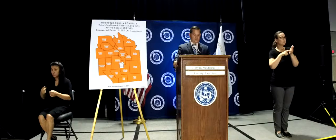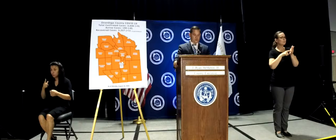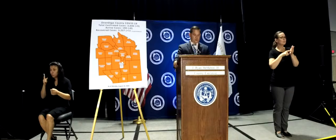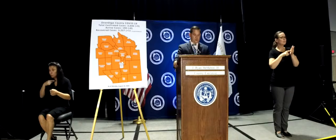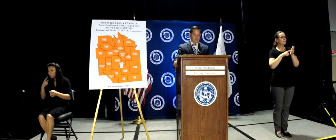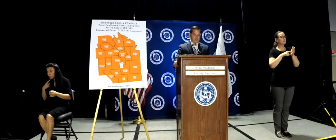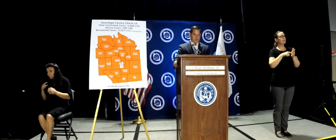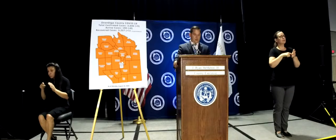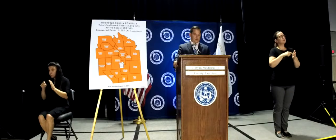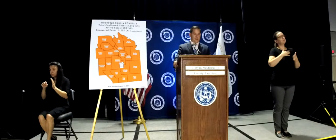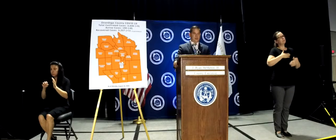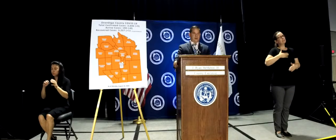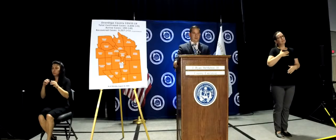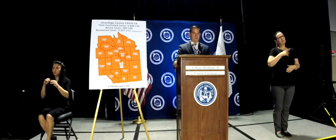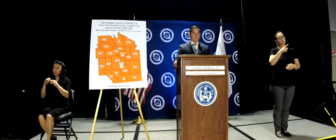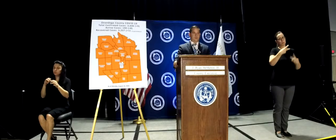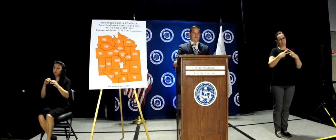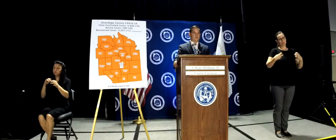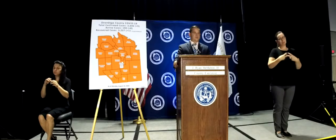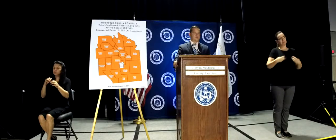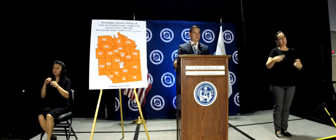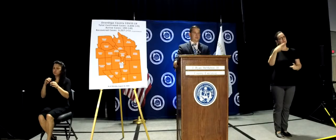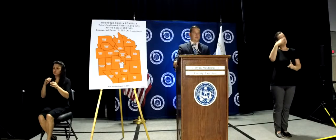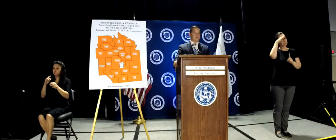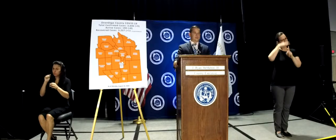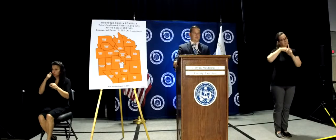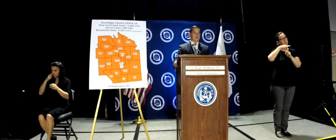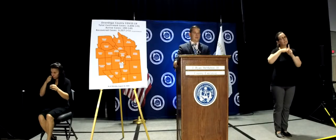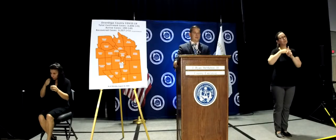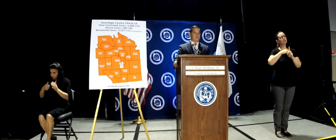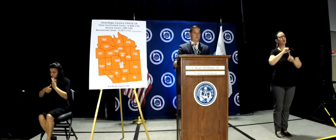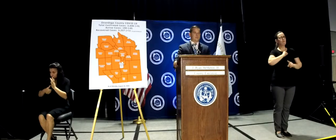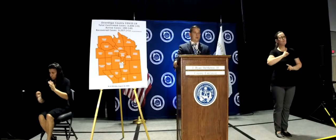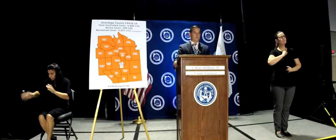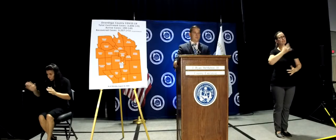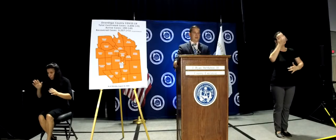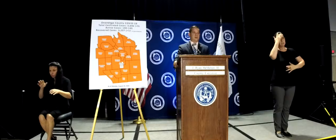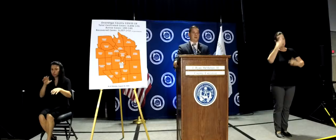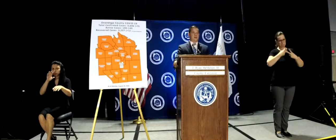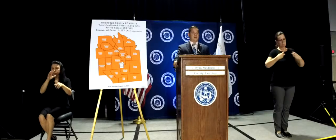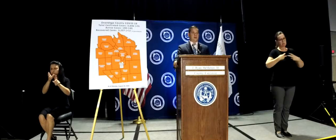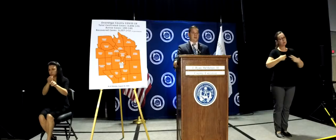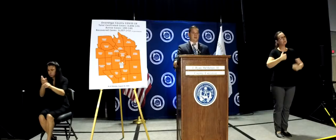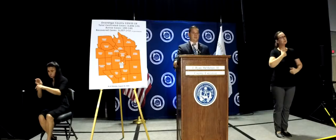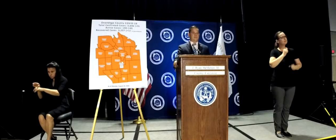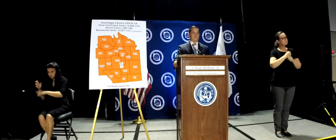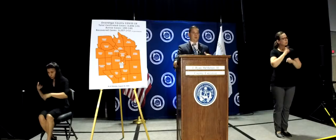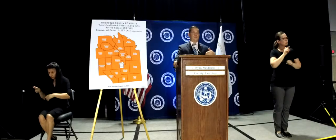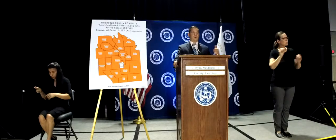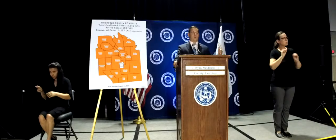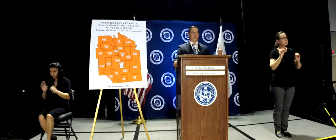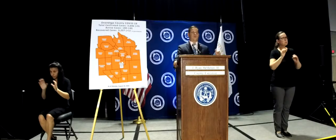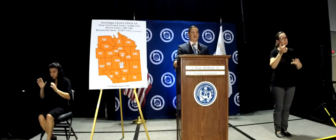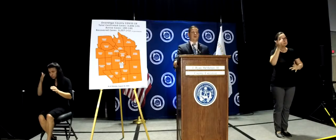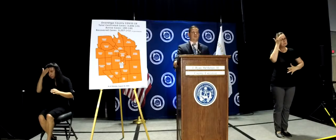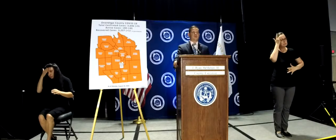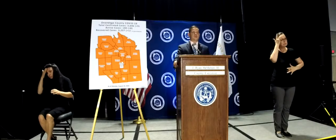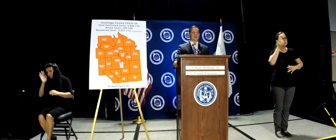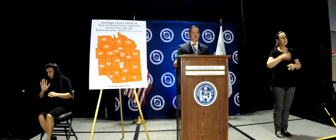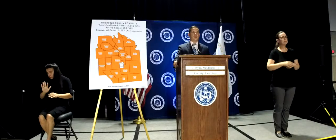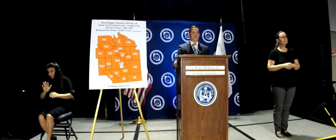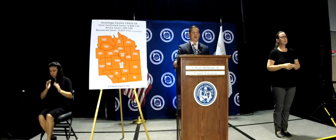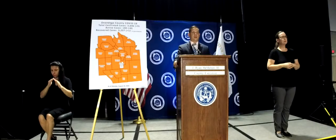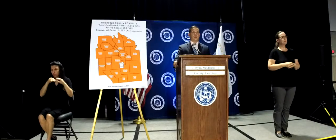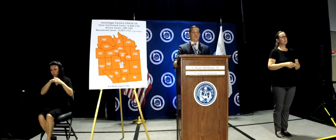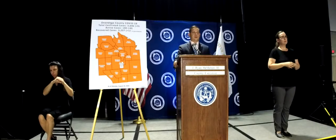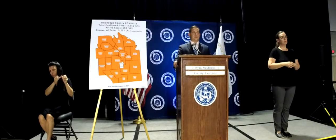into a facility that led to people in that facility getting sick, and it led to numbers that in a perfect world, if that individual